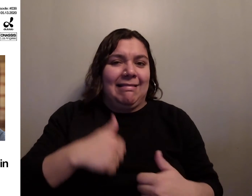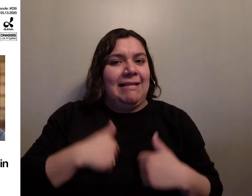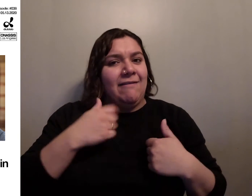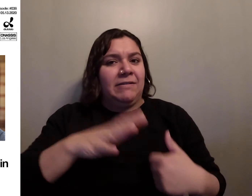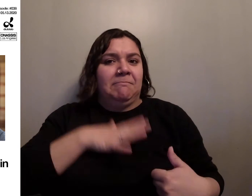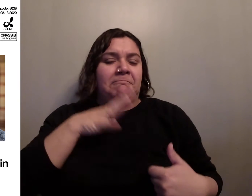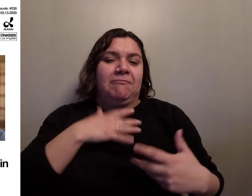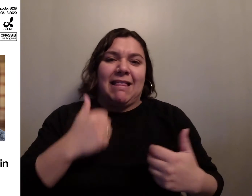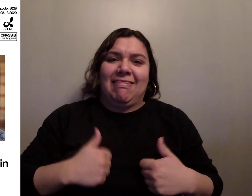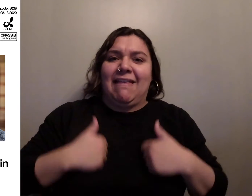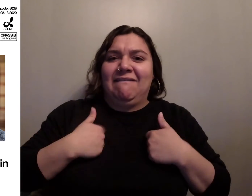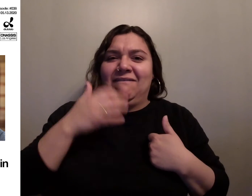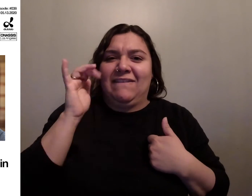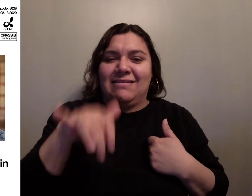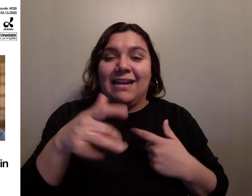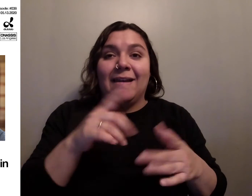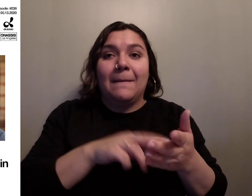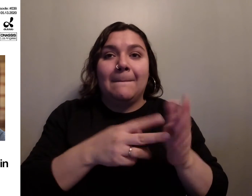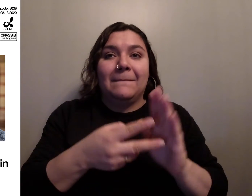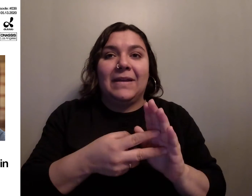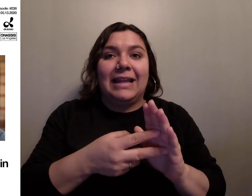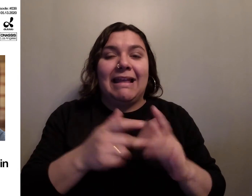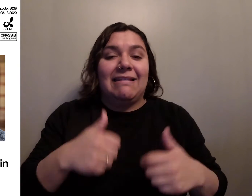dancers have never lived a lucrative life.